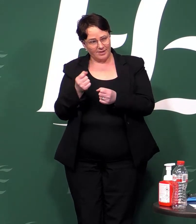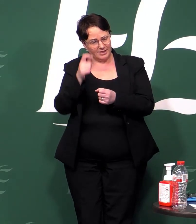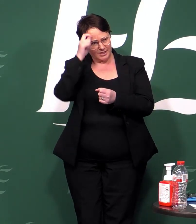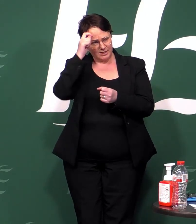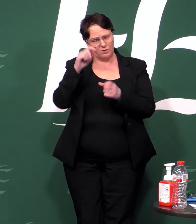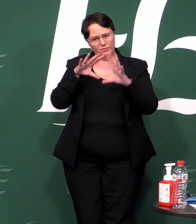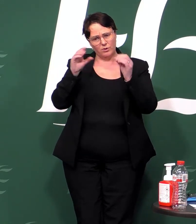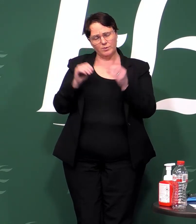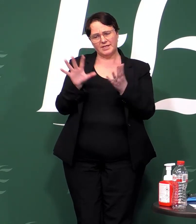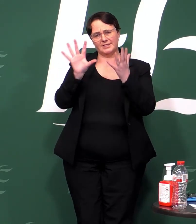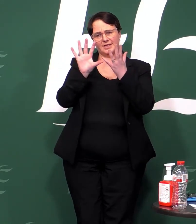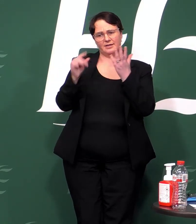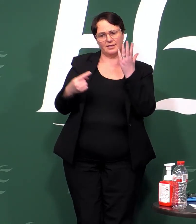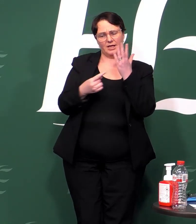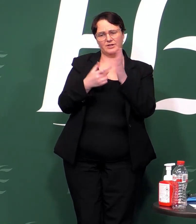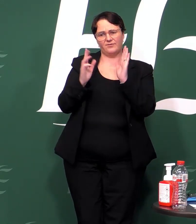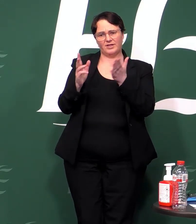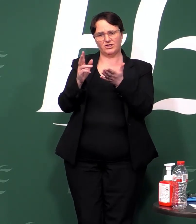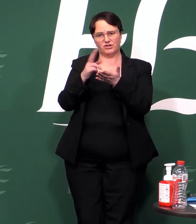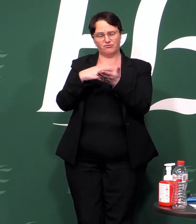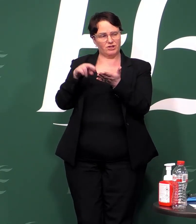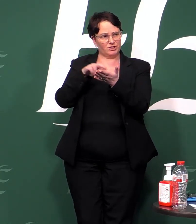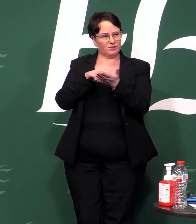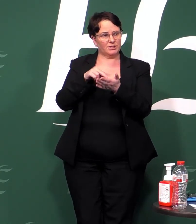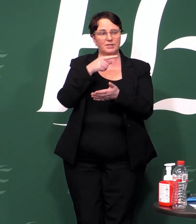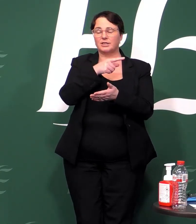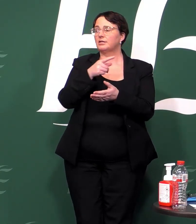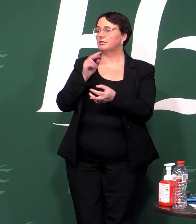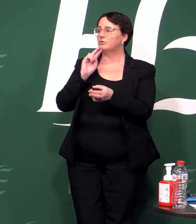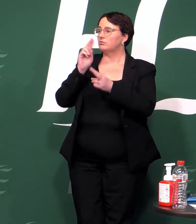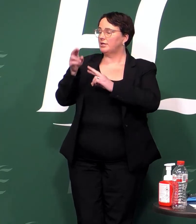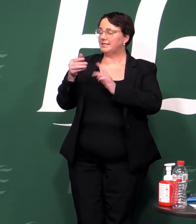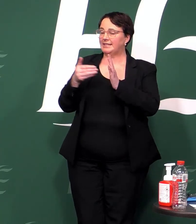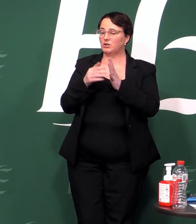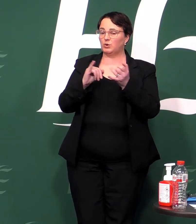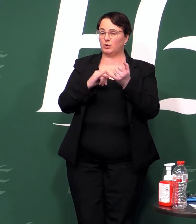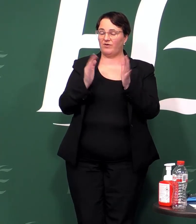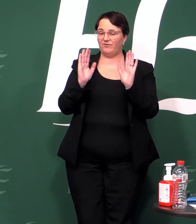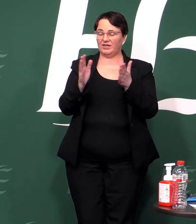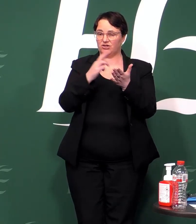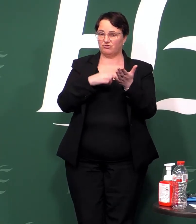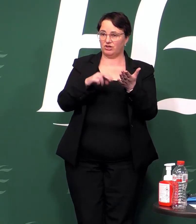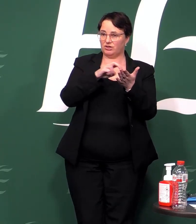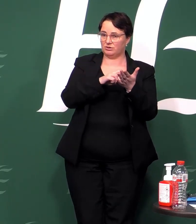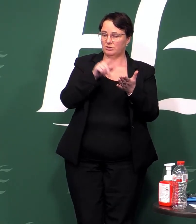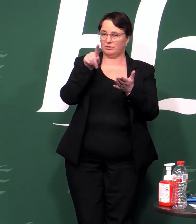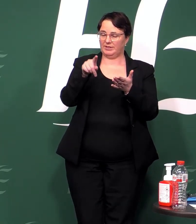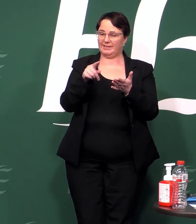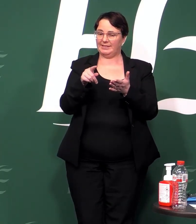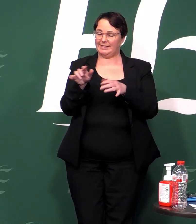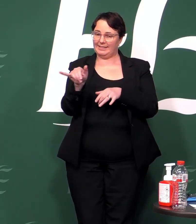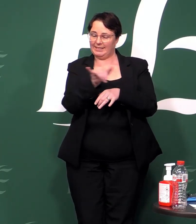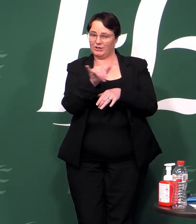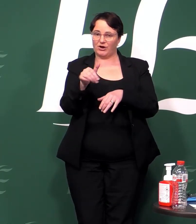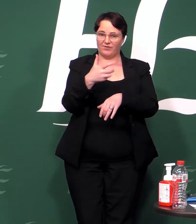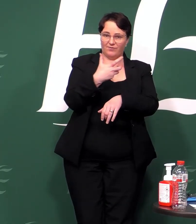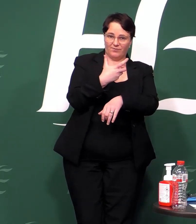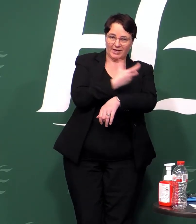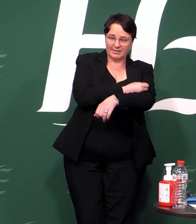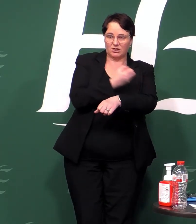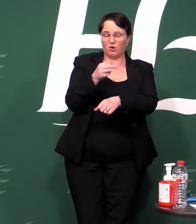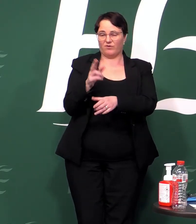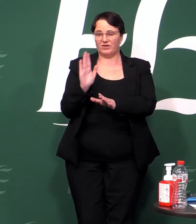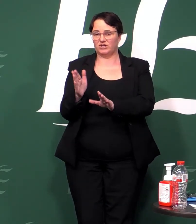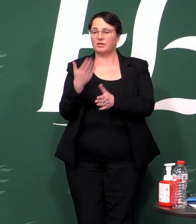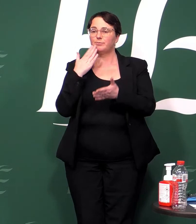10,000 overall, was it registered? Yes, so all of those that would register would either have been vaccinated or given appointments. I couldn't tell you the split. Some people